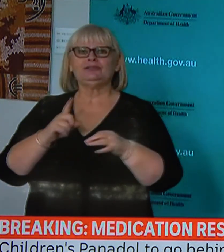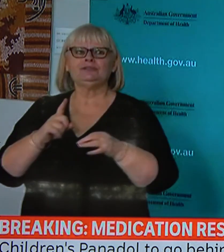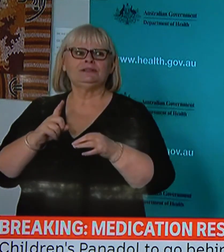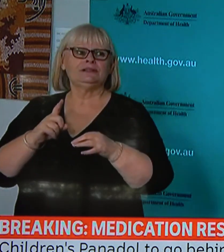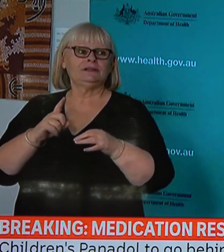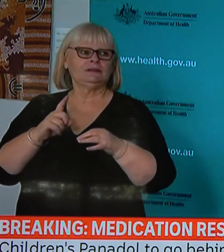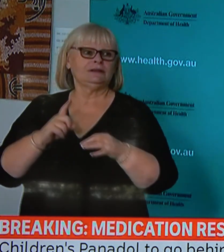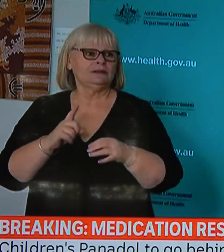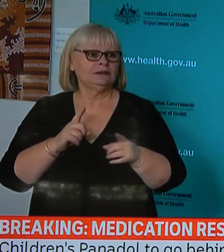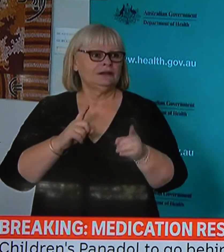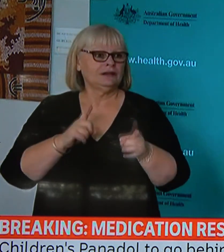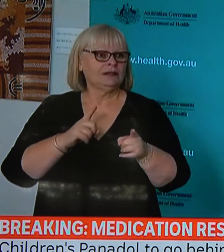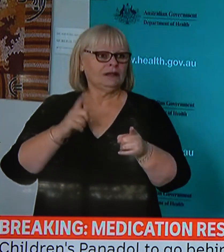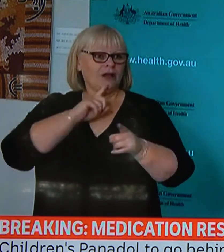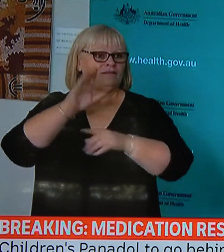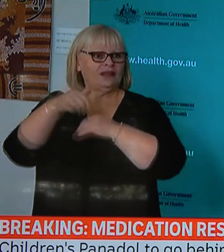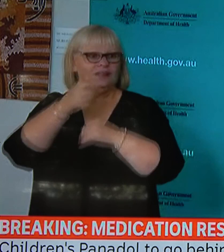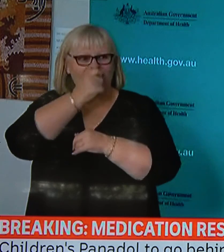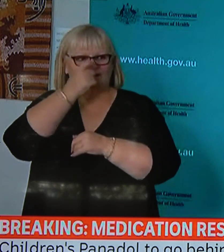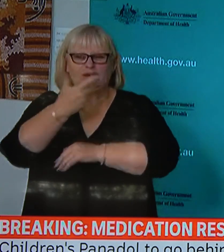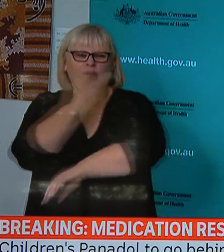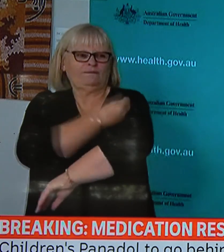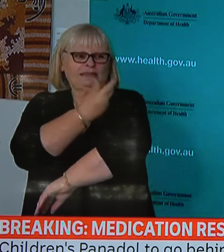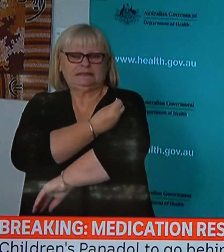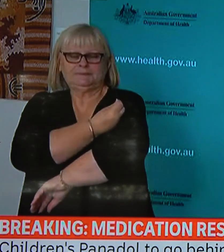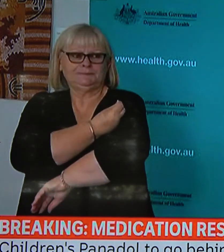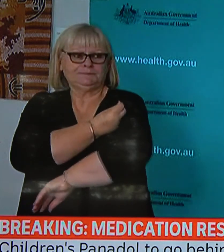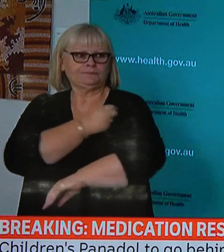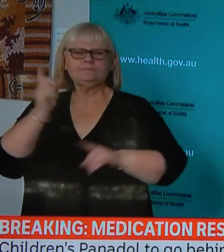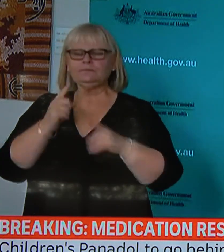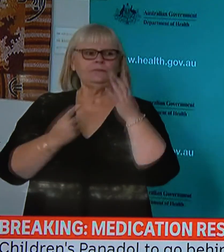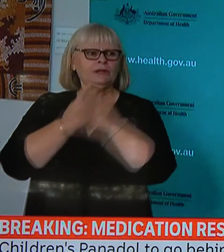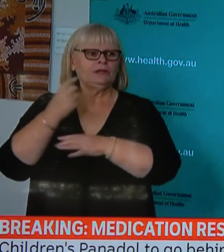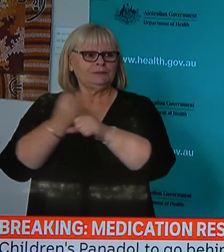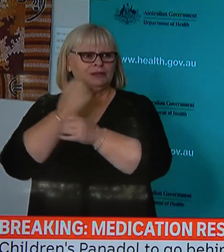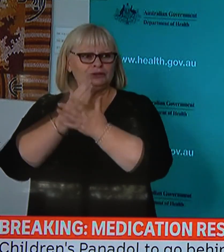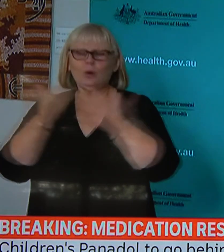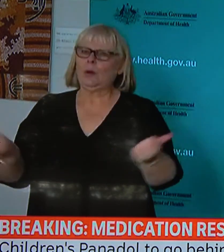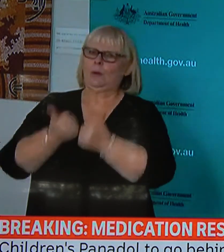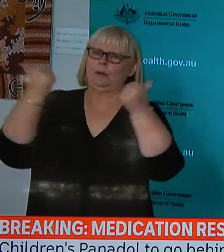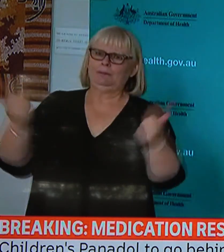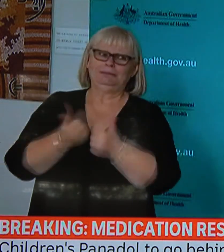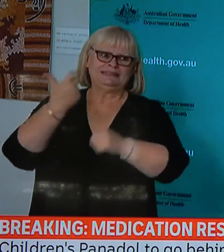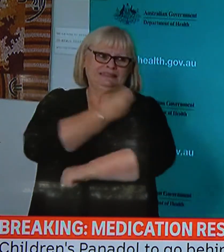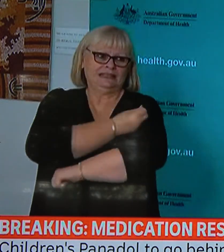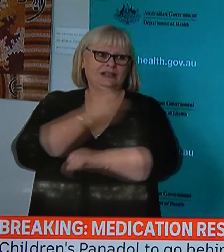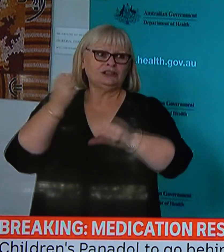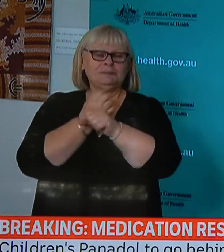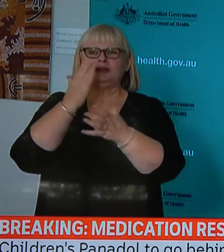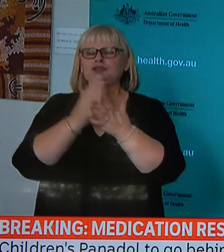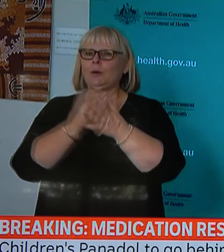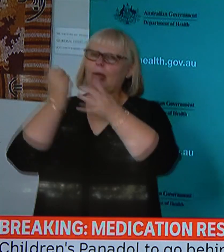I'll take one question. Yeah. The vaccine. Can you update us on what is being done to ensure you have sufficient supplies and to ensure an